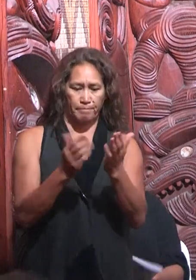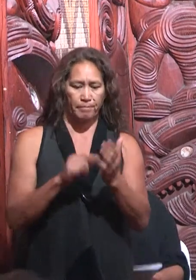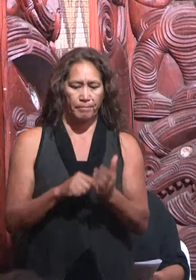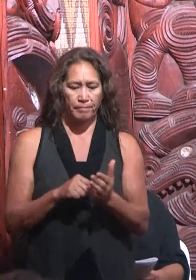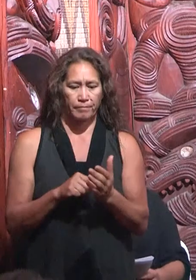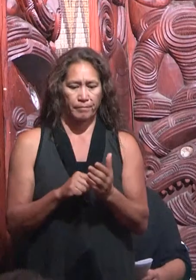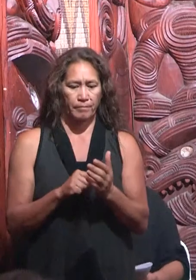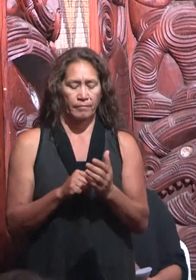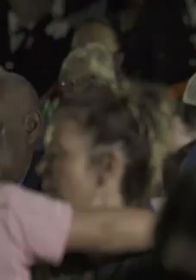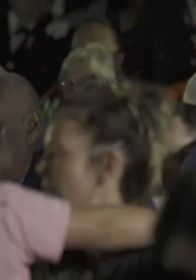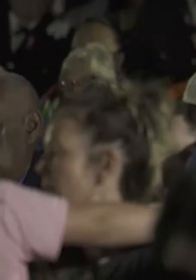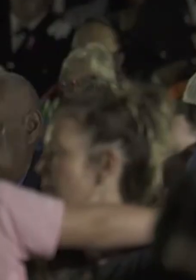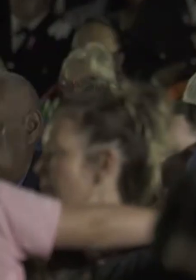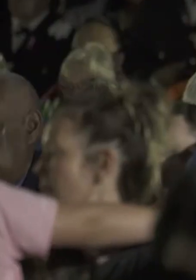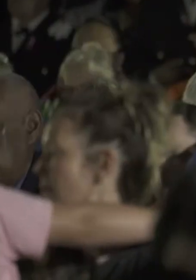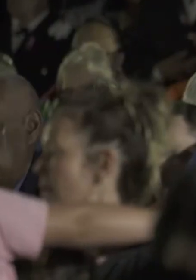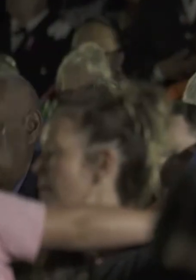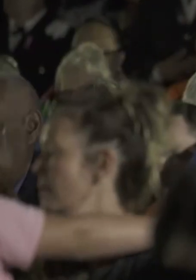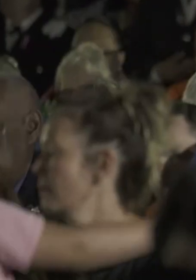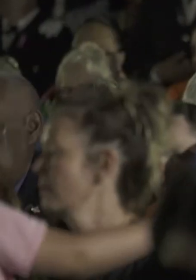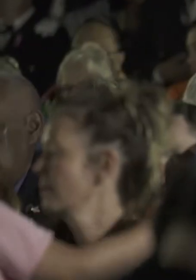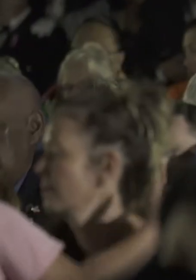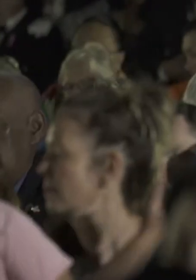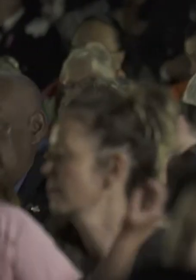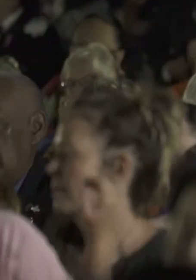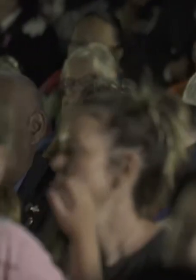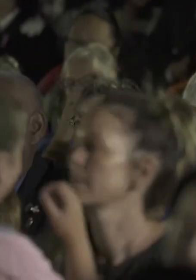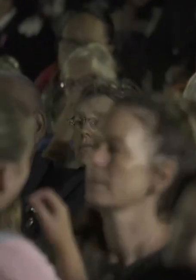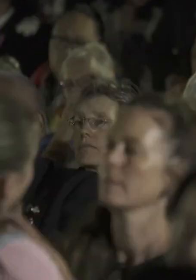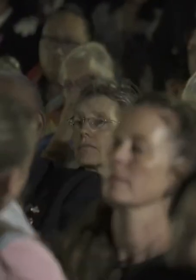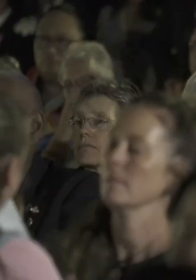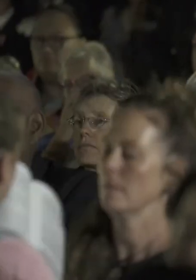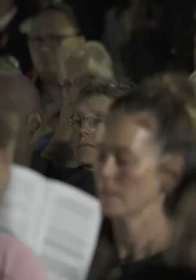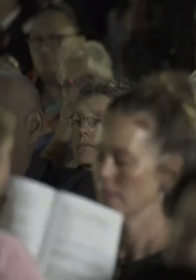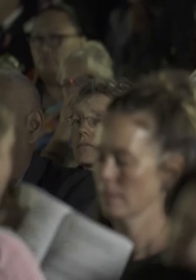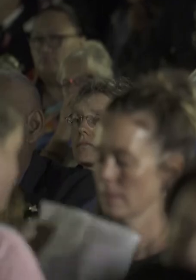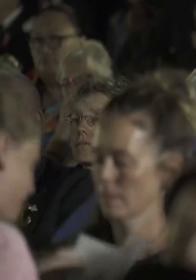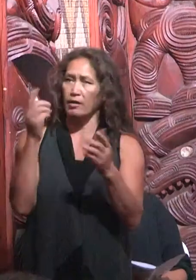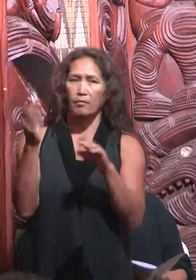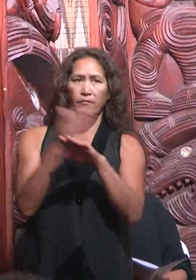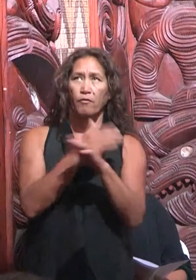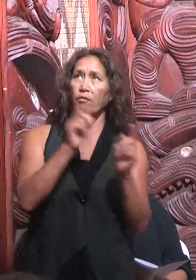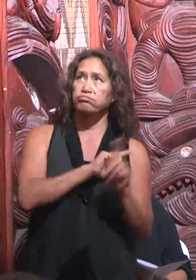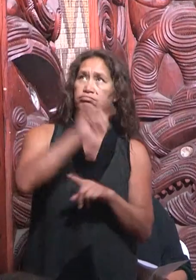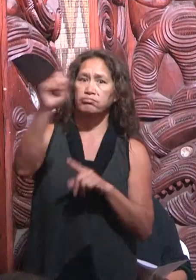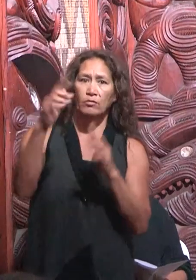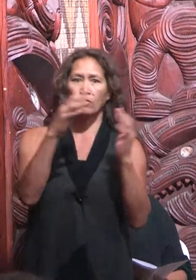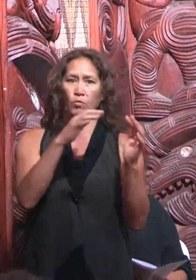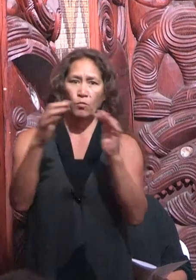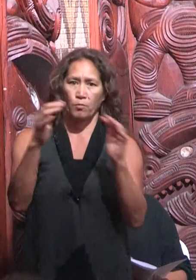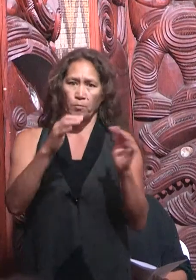that is often said by service personnel before deploying into dangers.